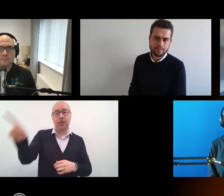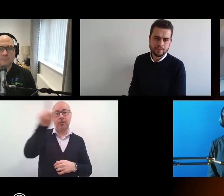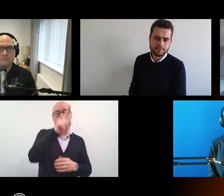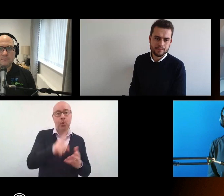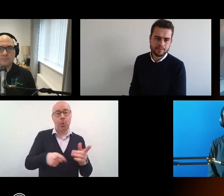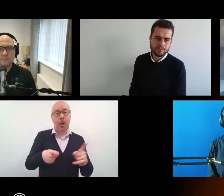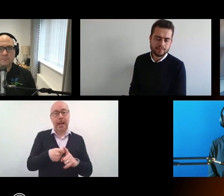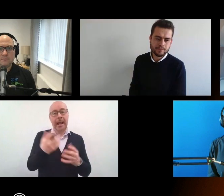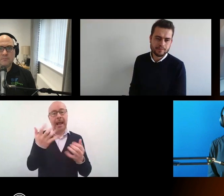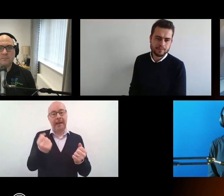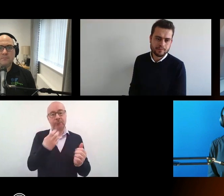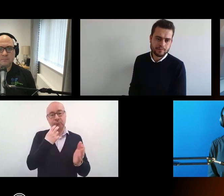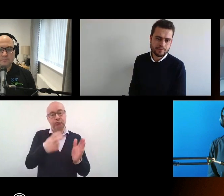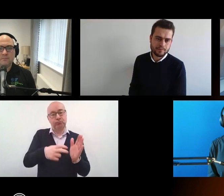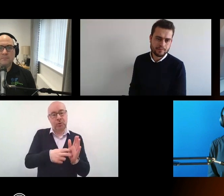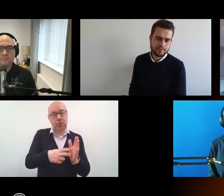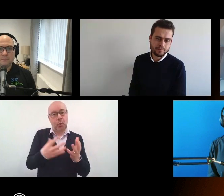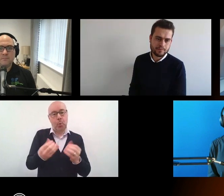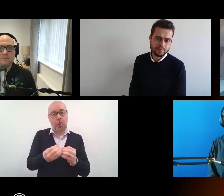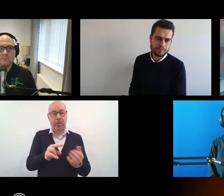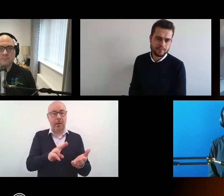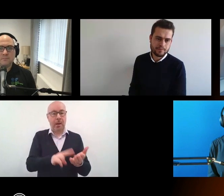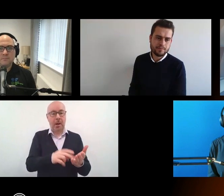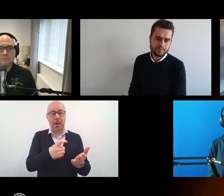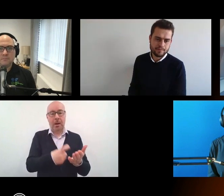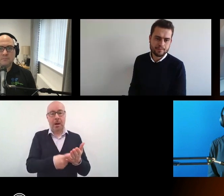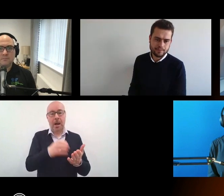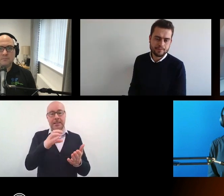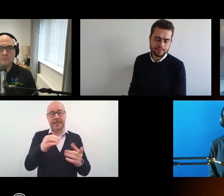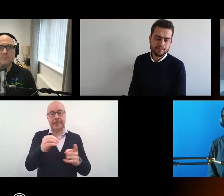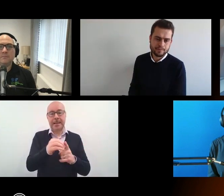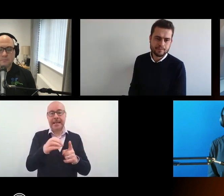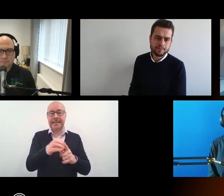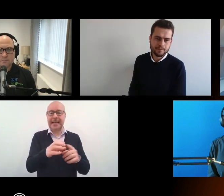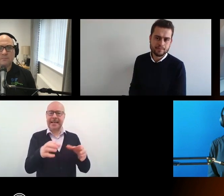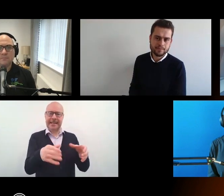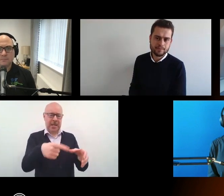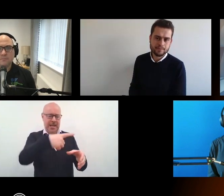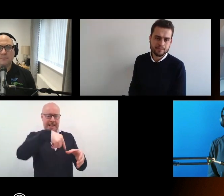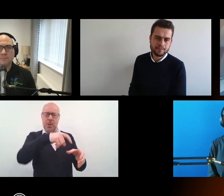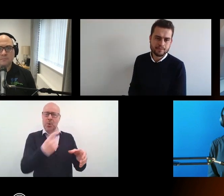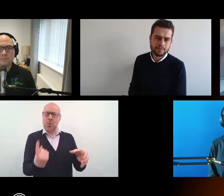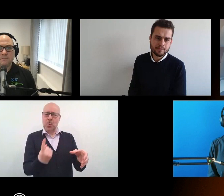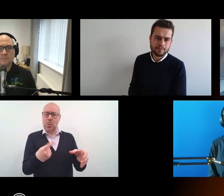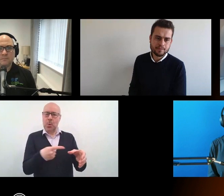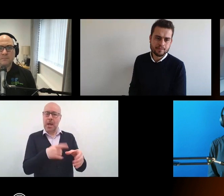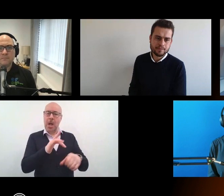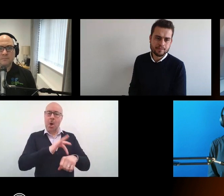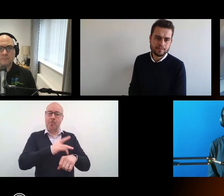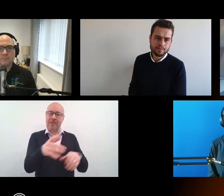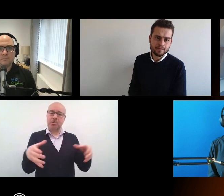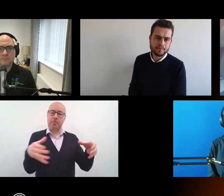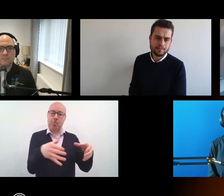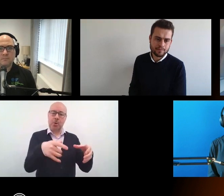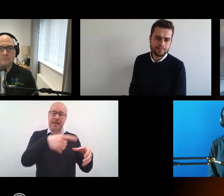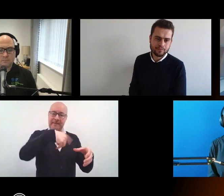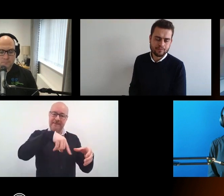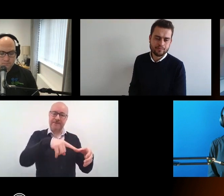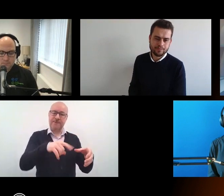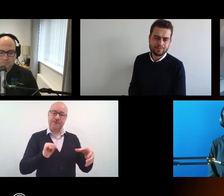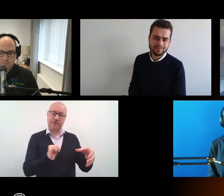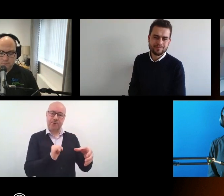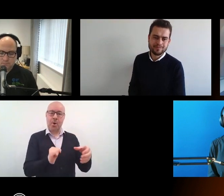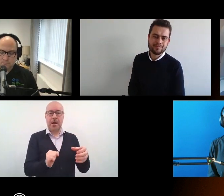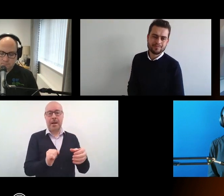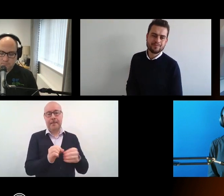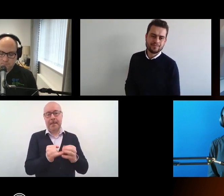called NRCPD, which is the professional body for sign language interpreters. And there are